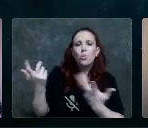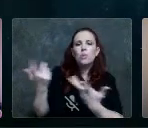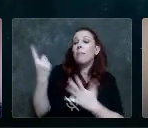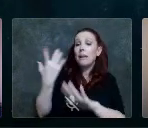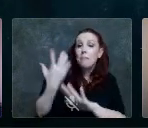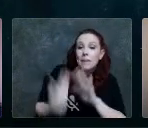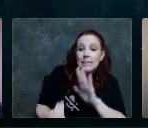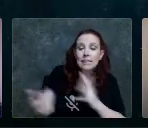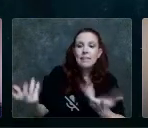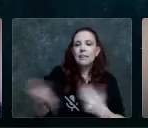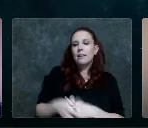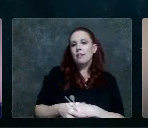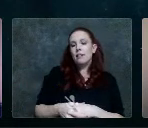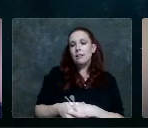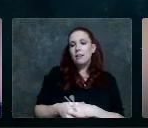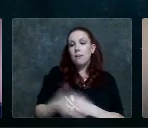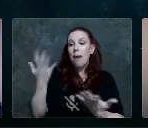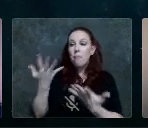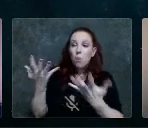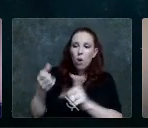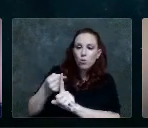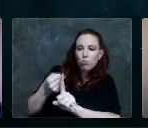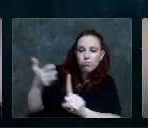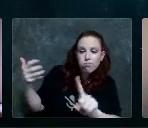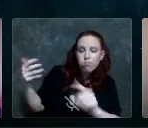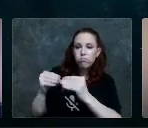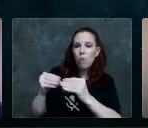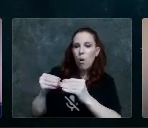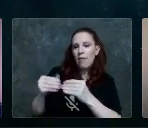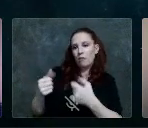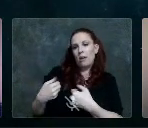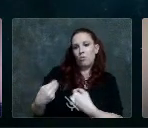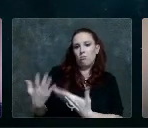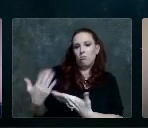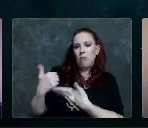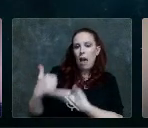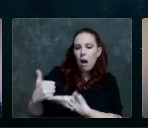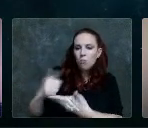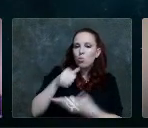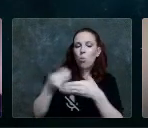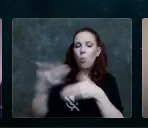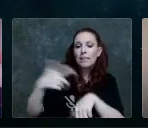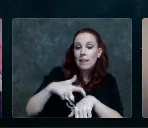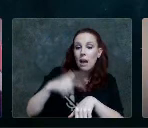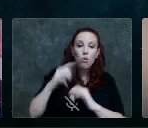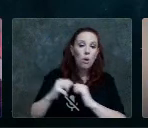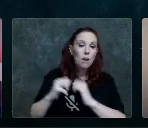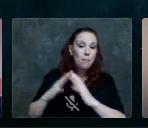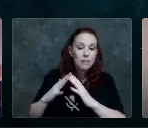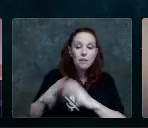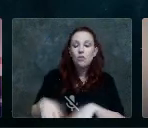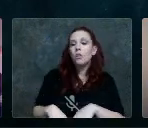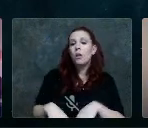might want you to like explore that because they're trying to help you out so you don't waste time in the implementation. They might also just be confused